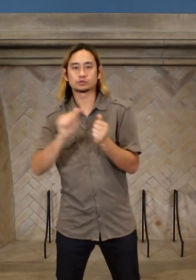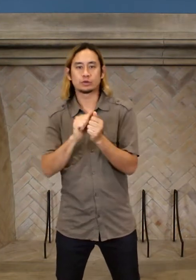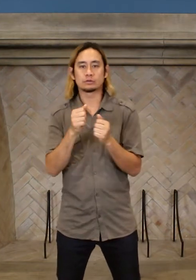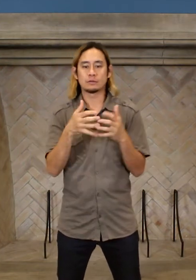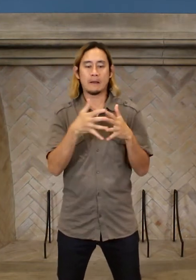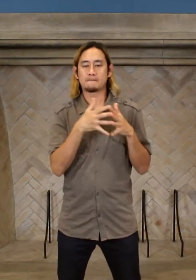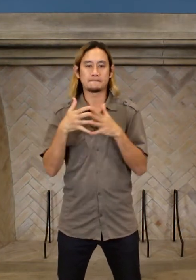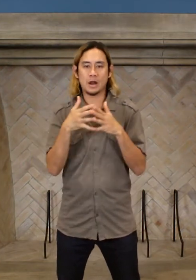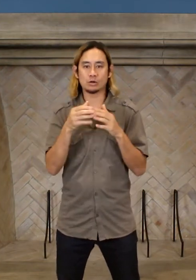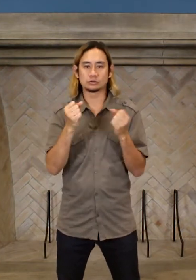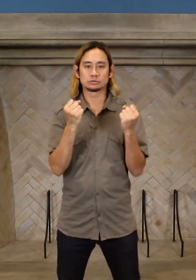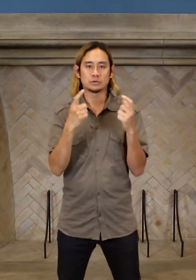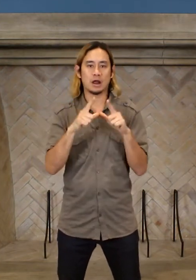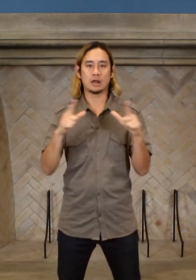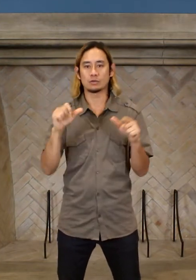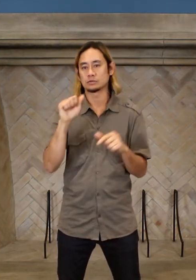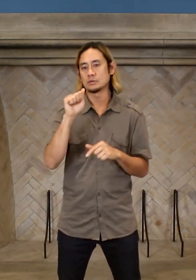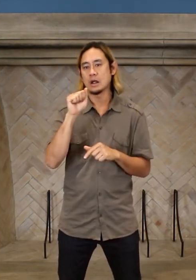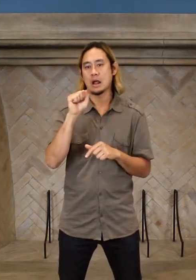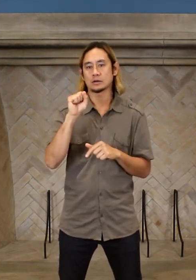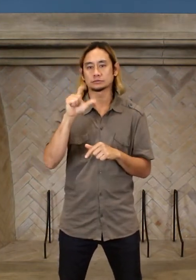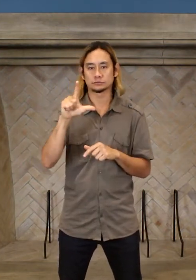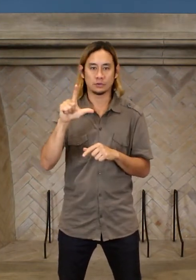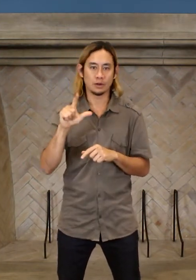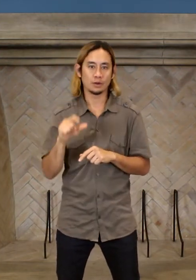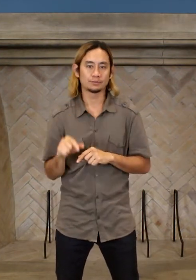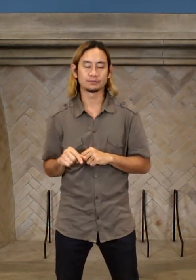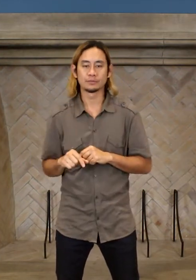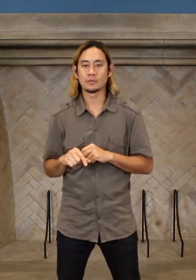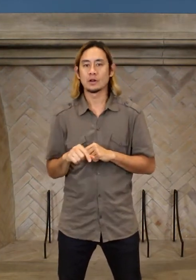And I started using American Sign Language, ASL.